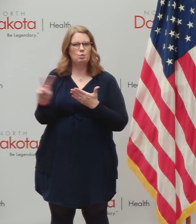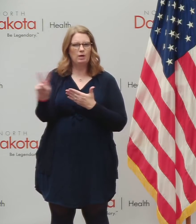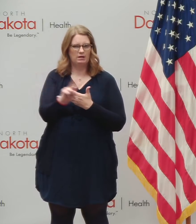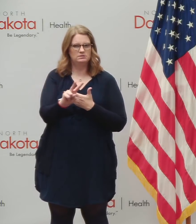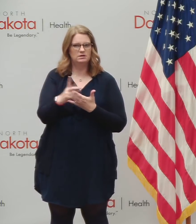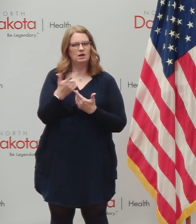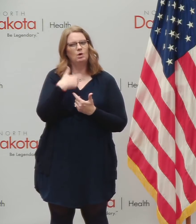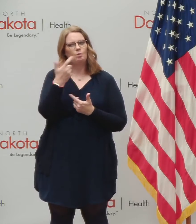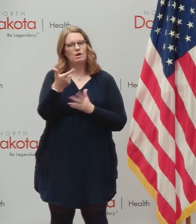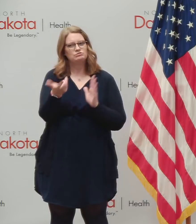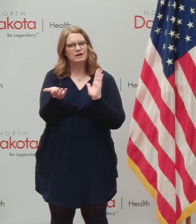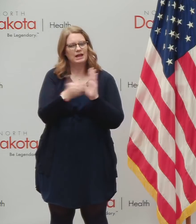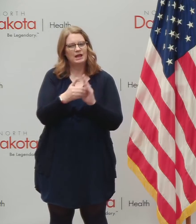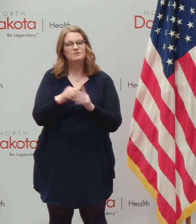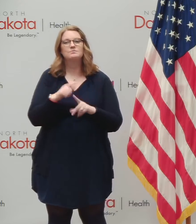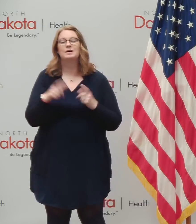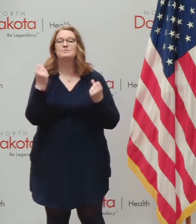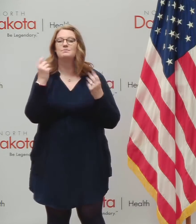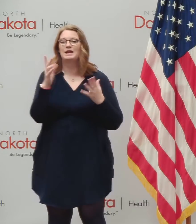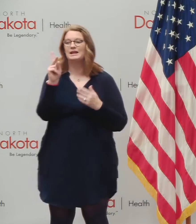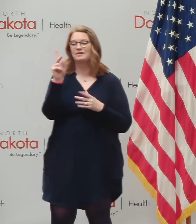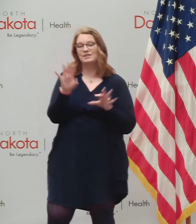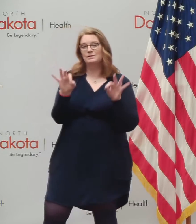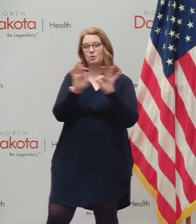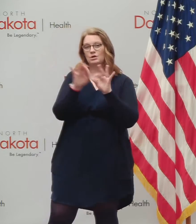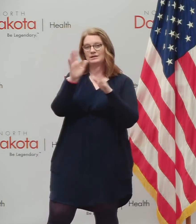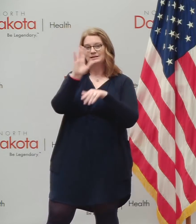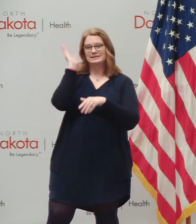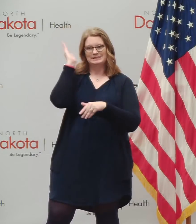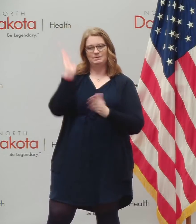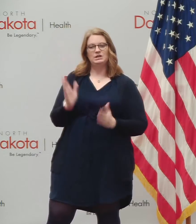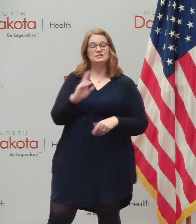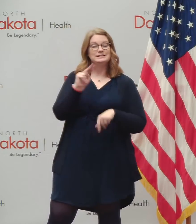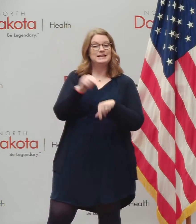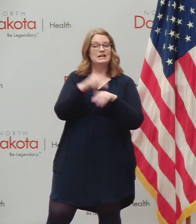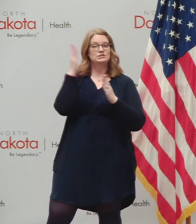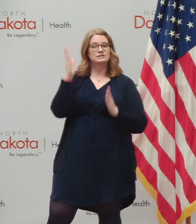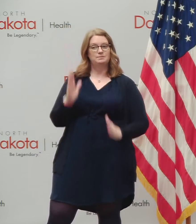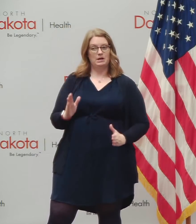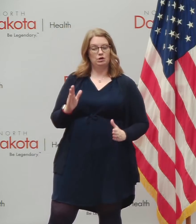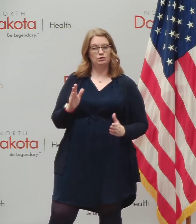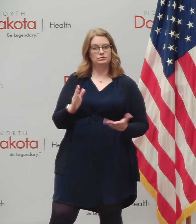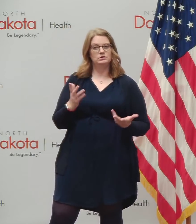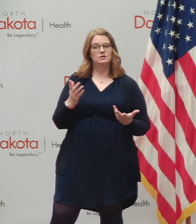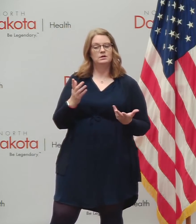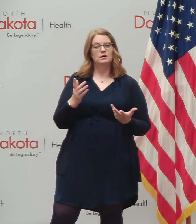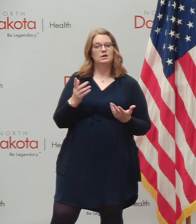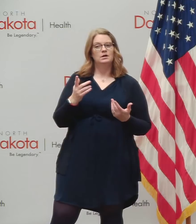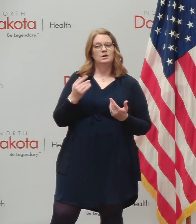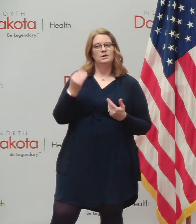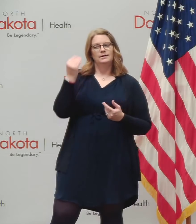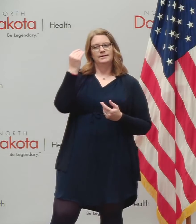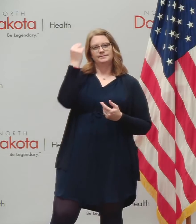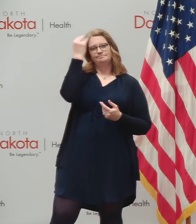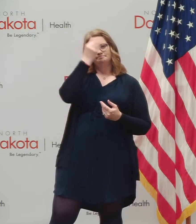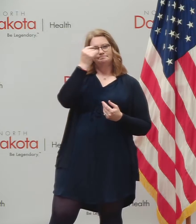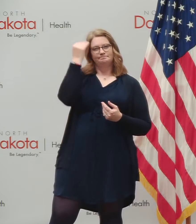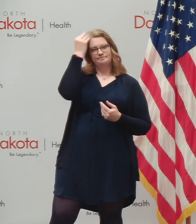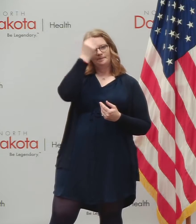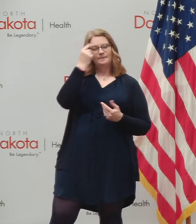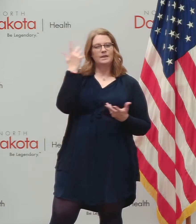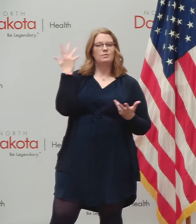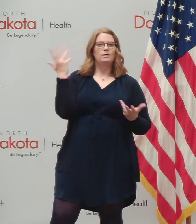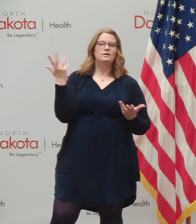replay, but a number of the key speakers, including national speakers, that talked and reflected on